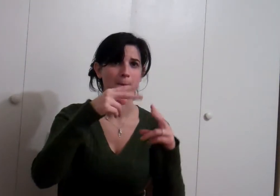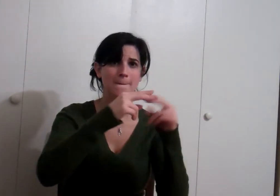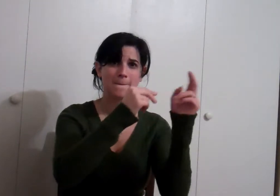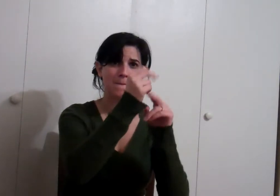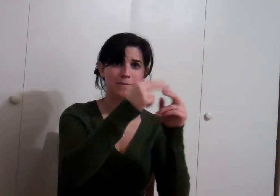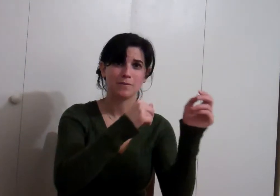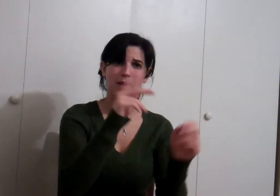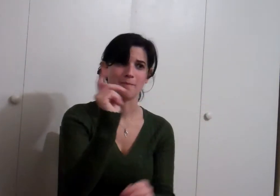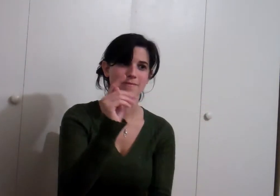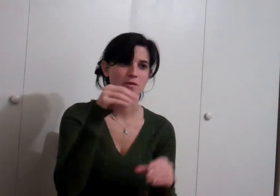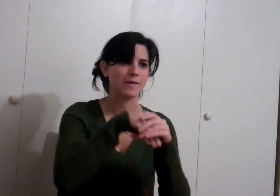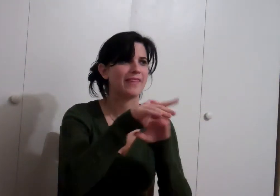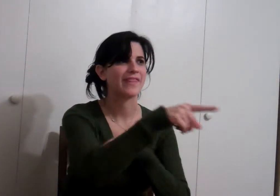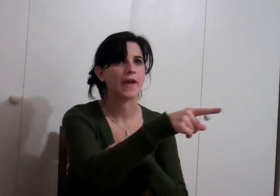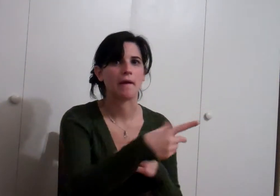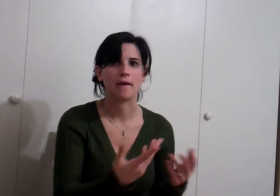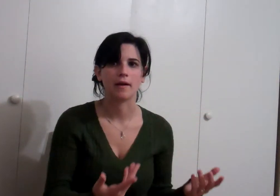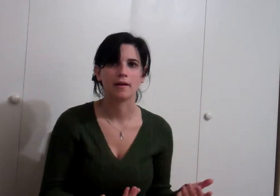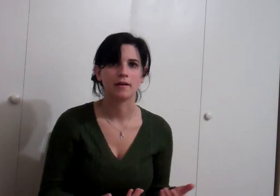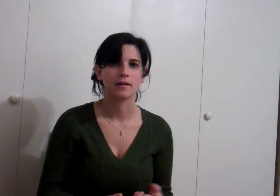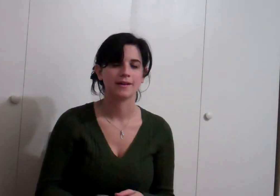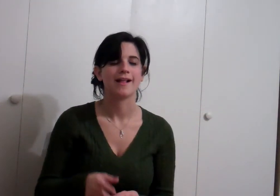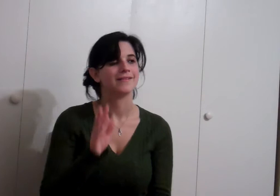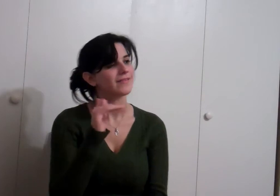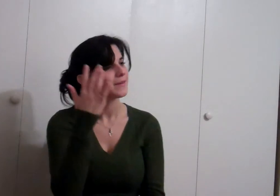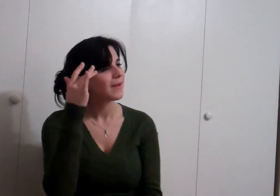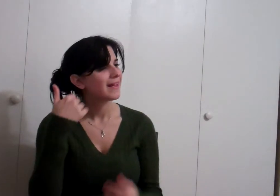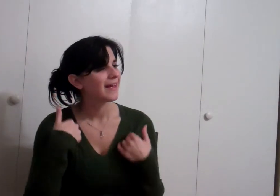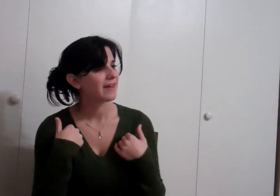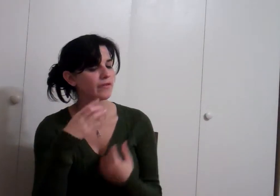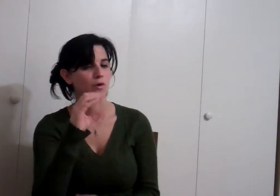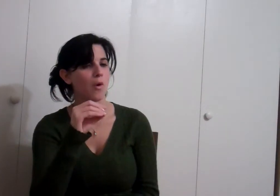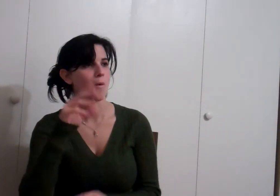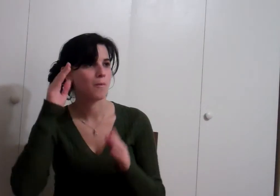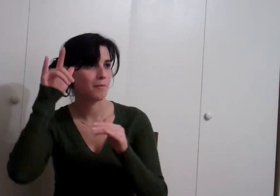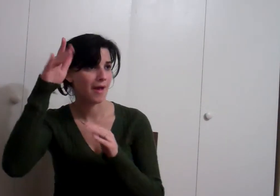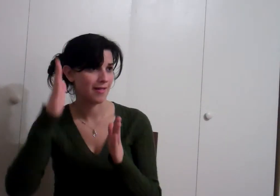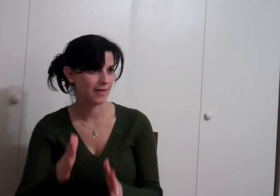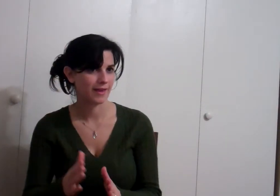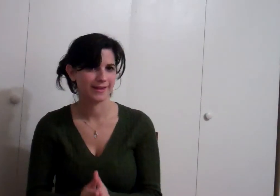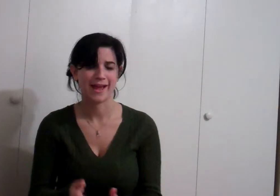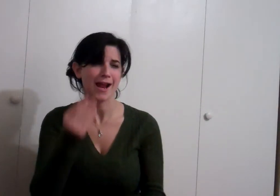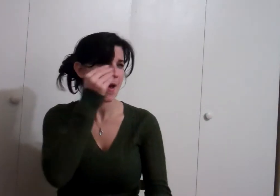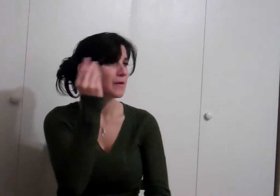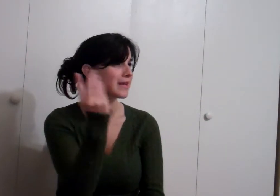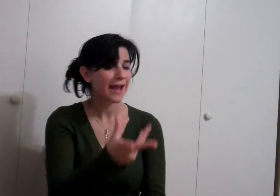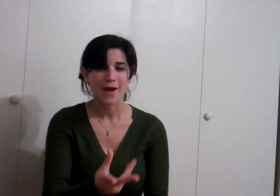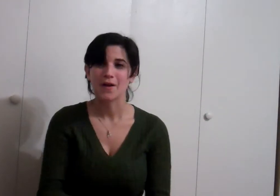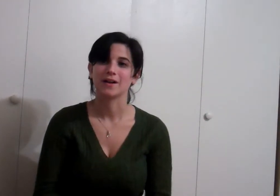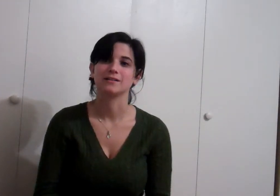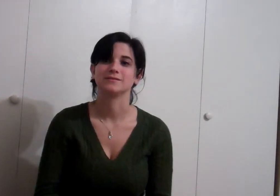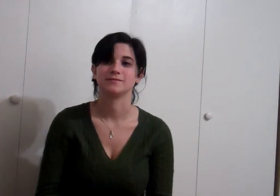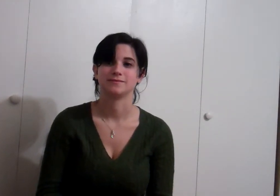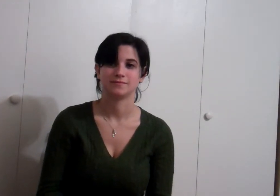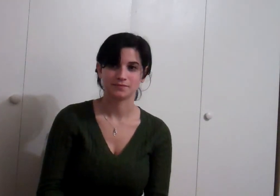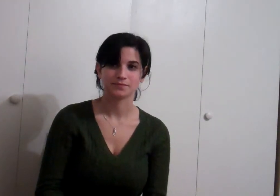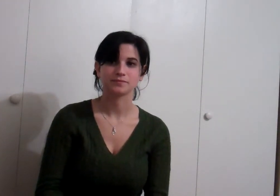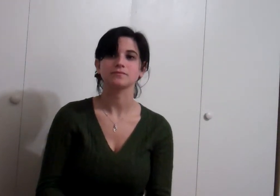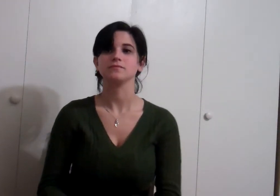if he gets the hiccups or something? I don't like autopilot either. But I went in the bathroom on a plane. I remember and I had to come and co-host the